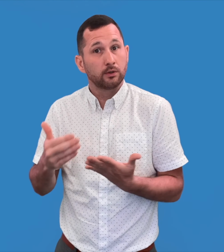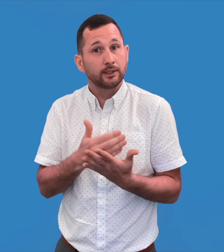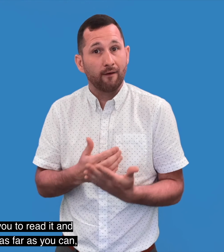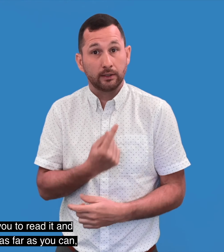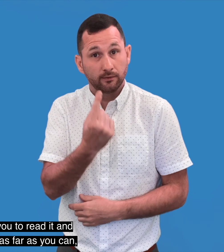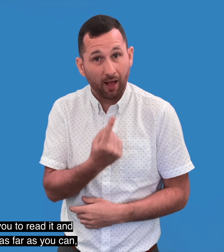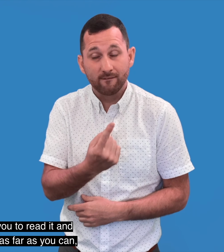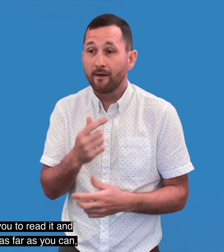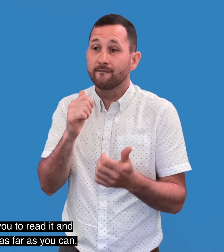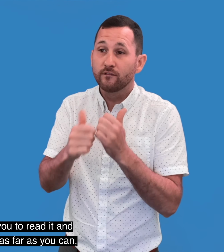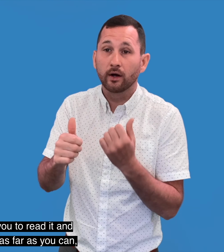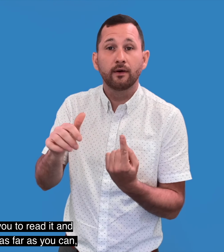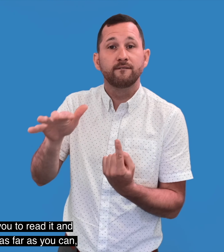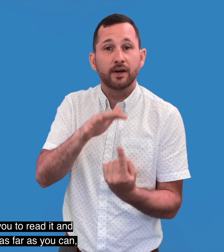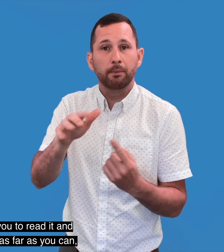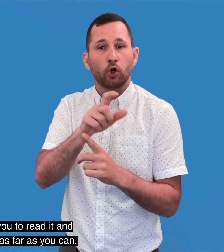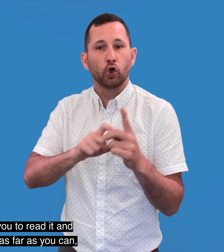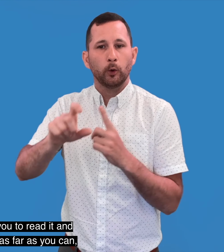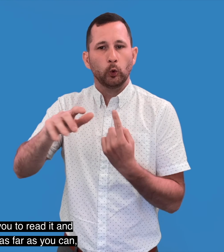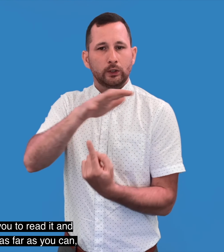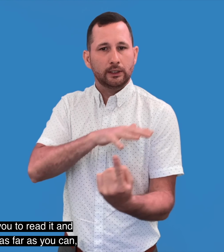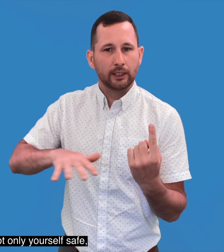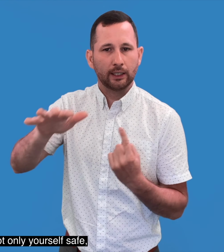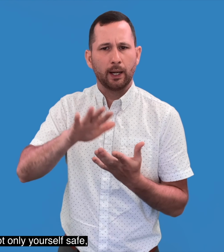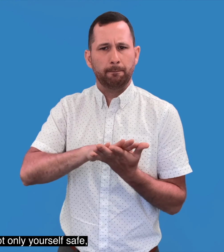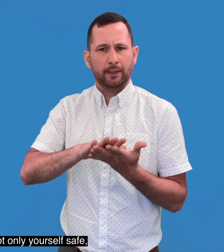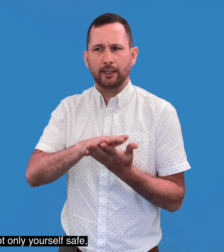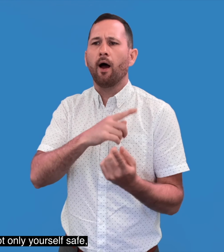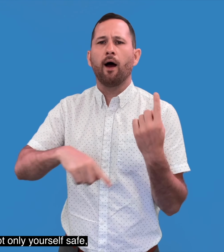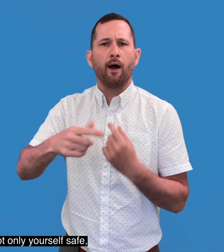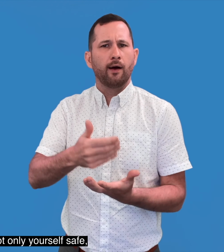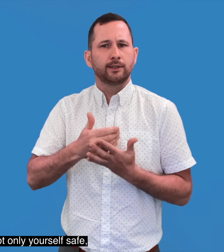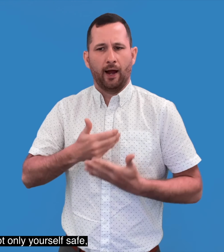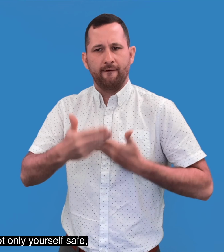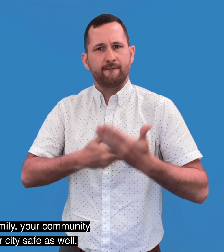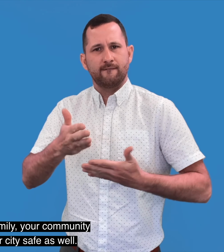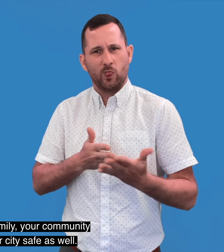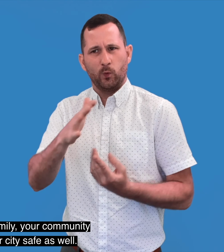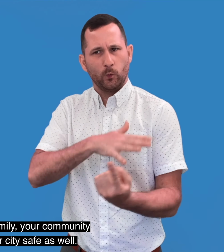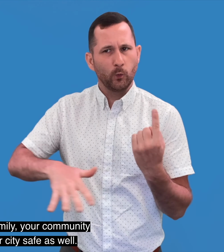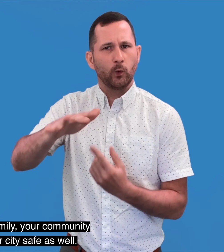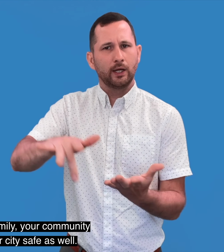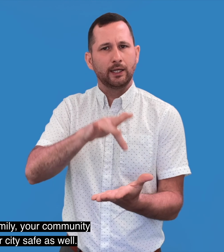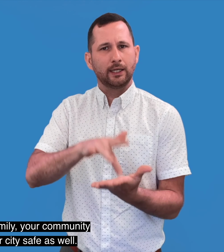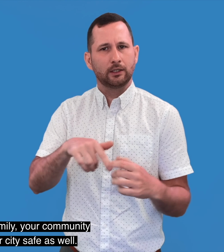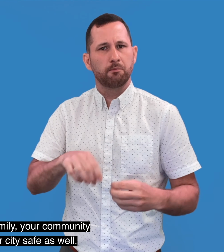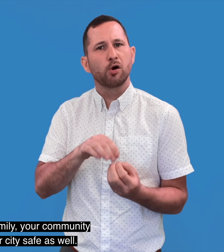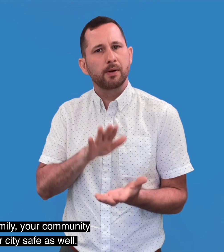I urge you to read it and share it as far as you can, keeping not only yourself safe, but your family, your community,